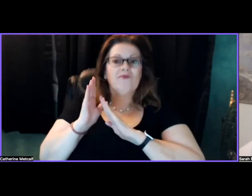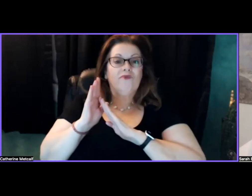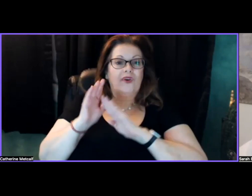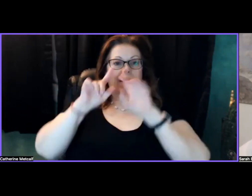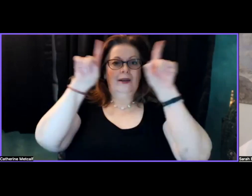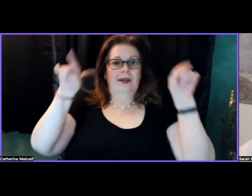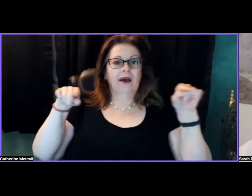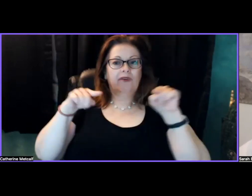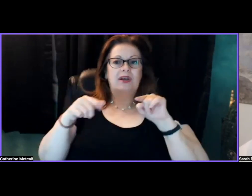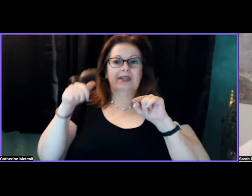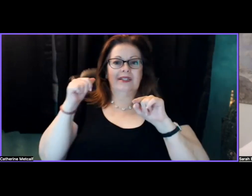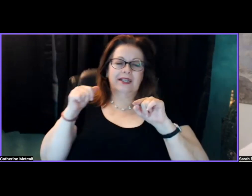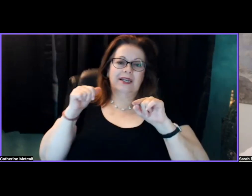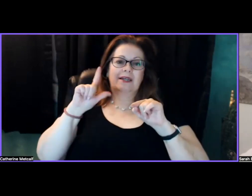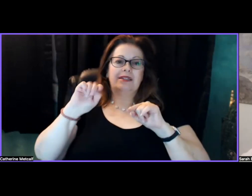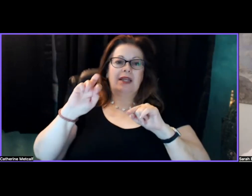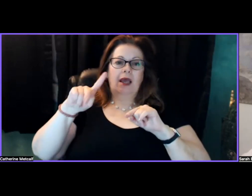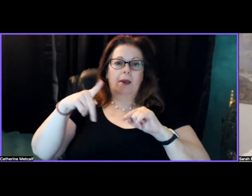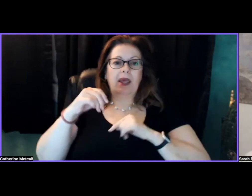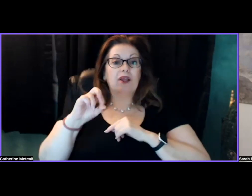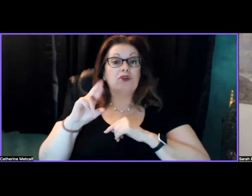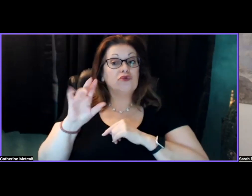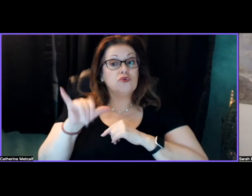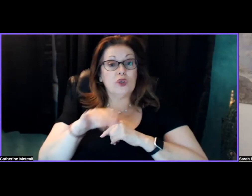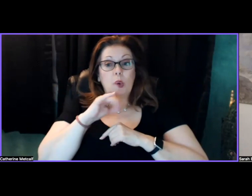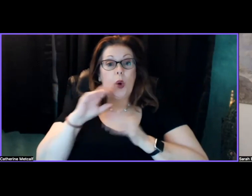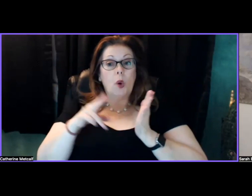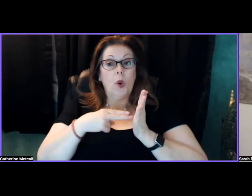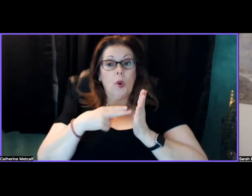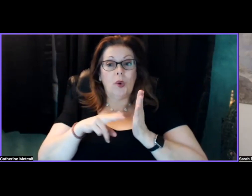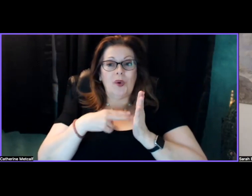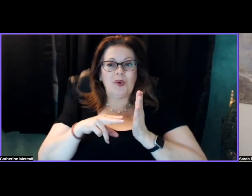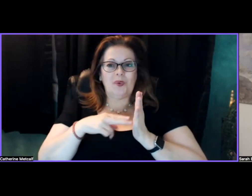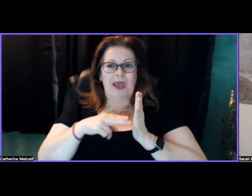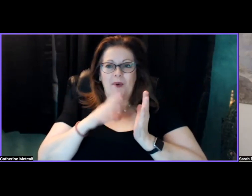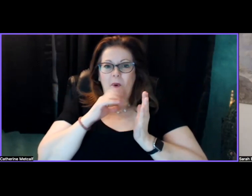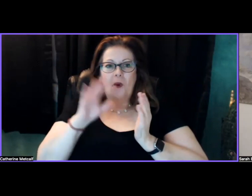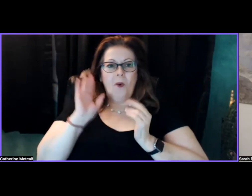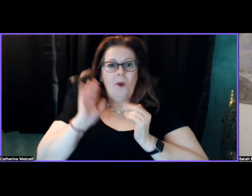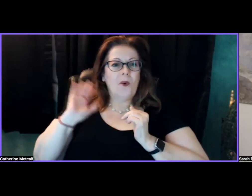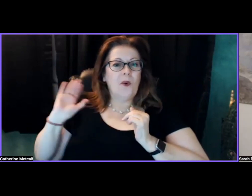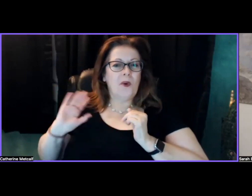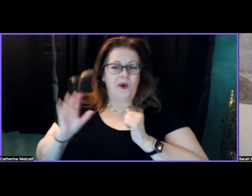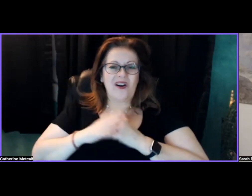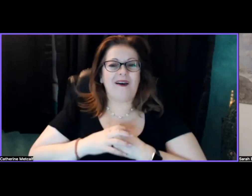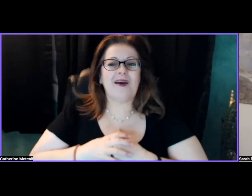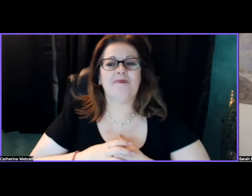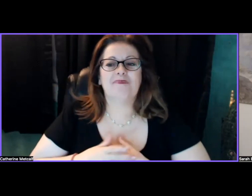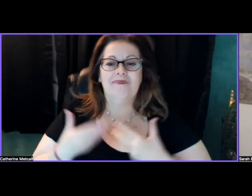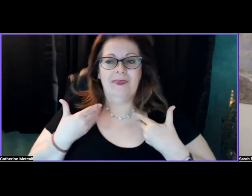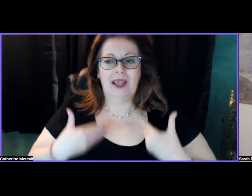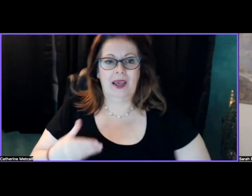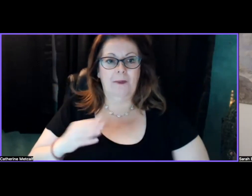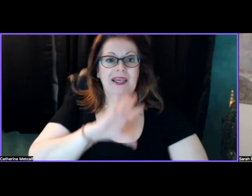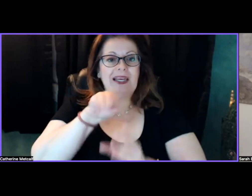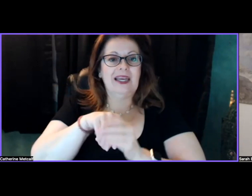old painting with trees and a little pond. And a little bit about me, I am in the MFA program